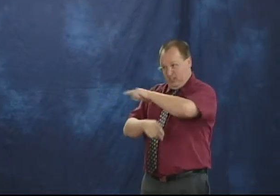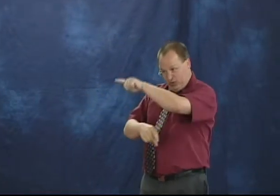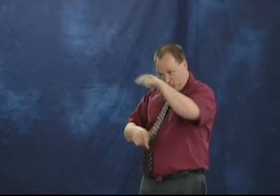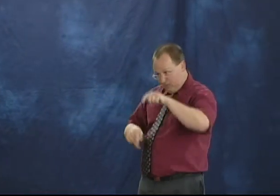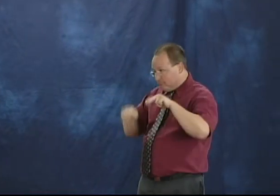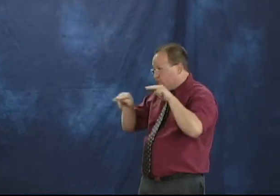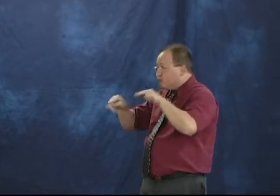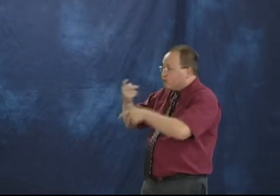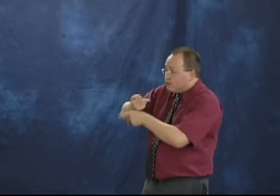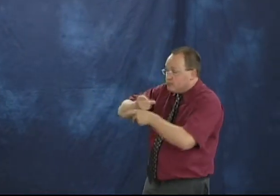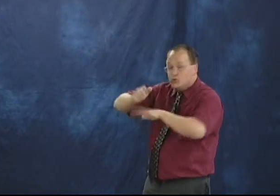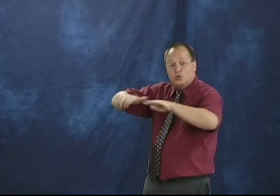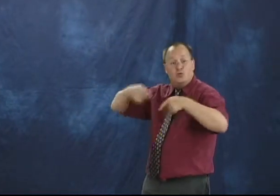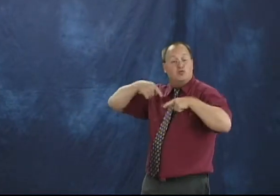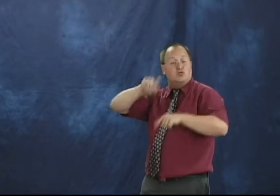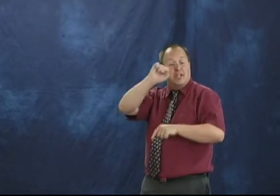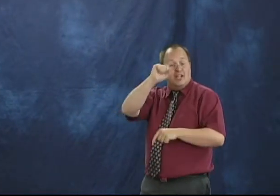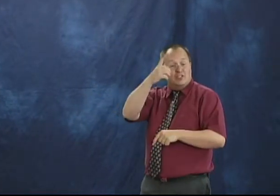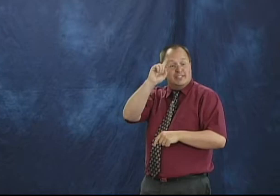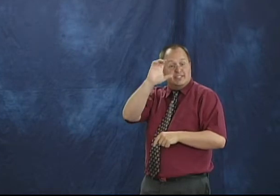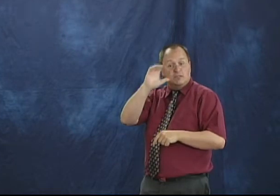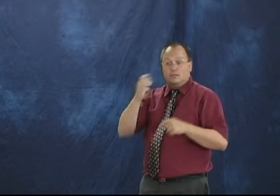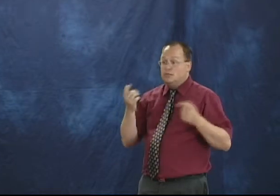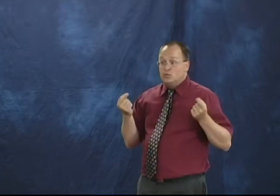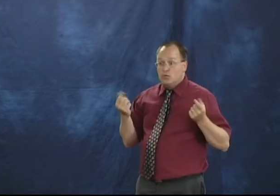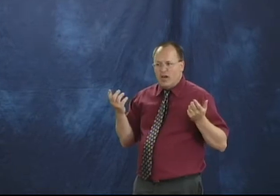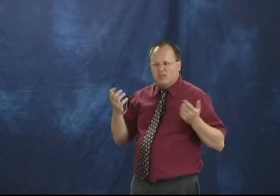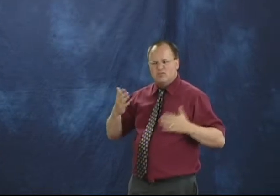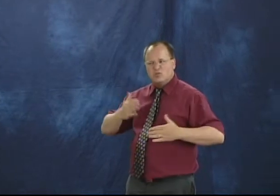And talked about how we were lights to the children.